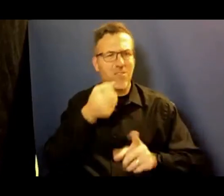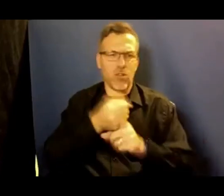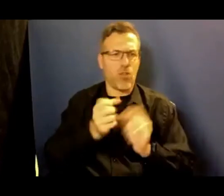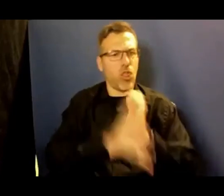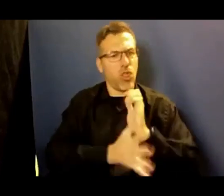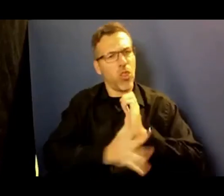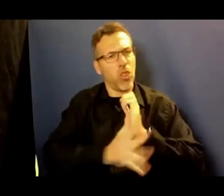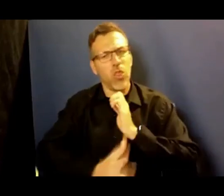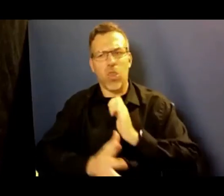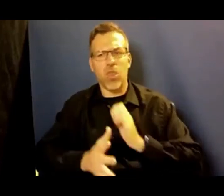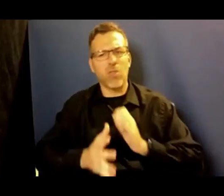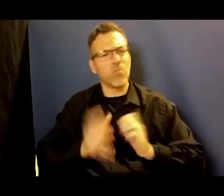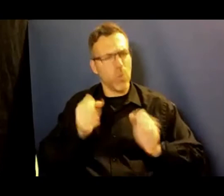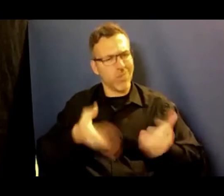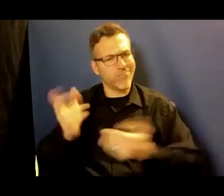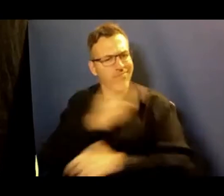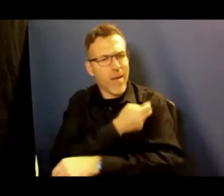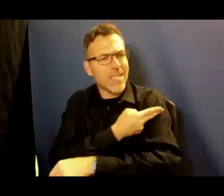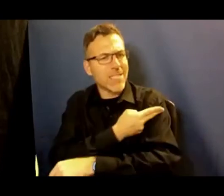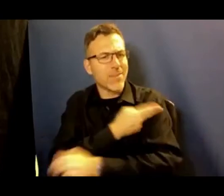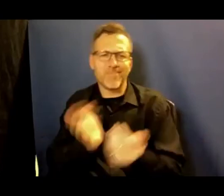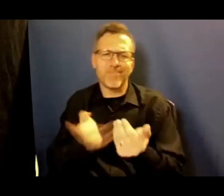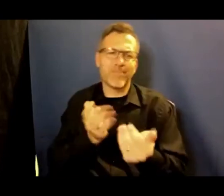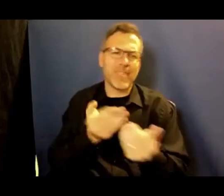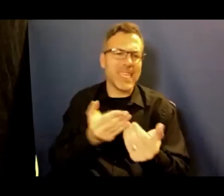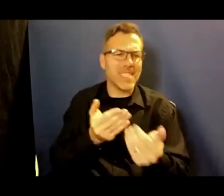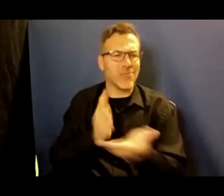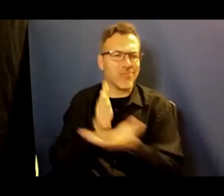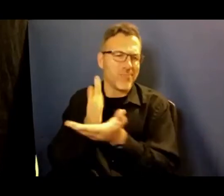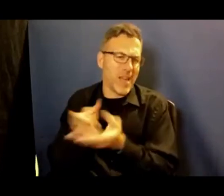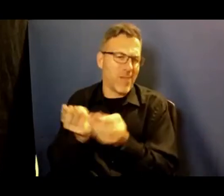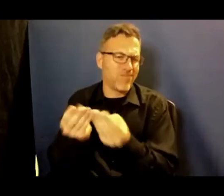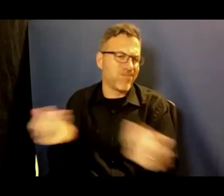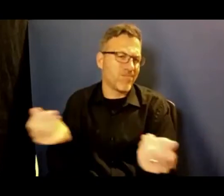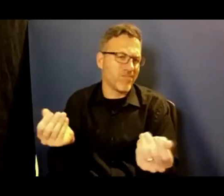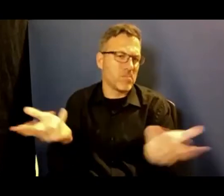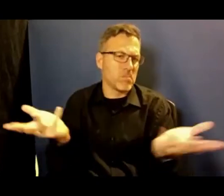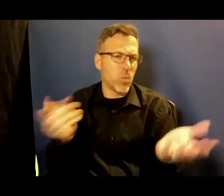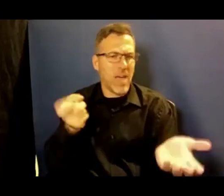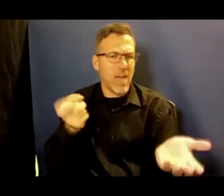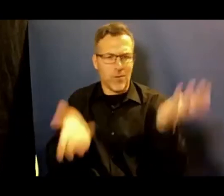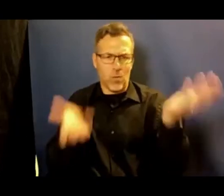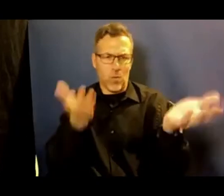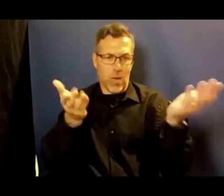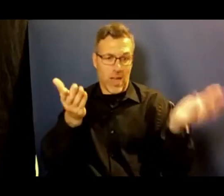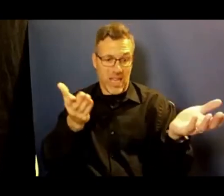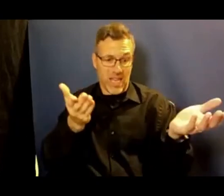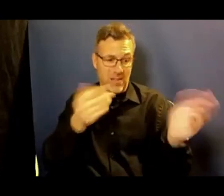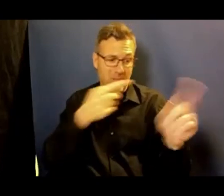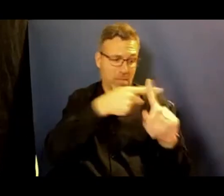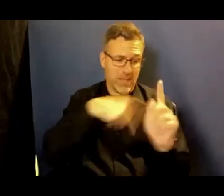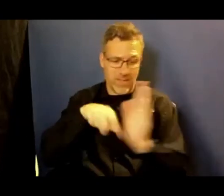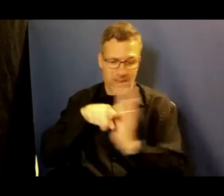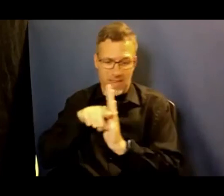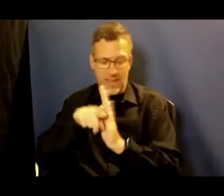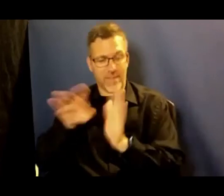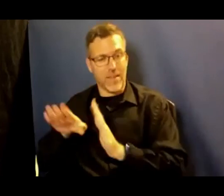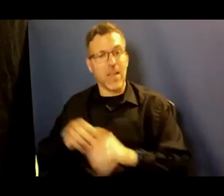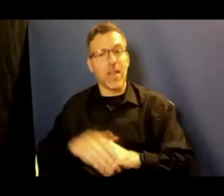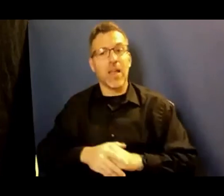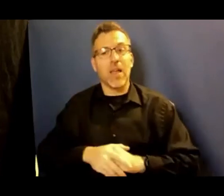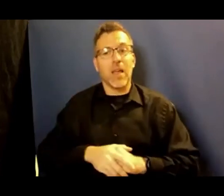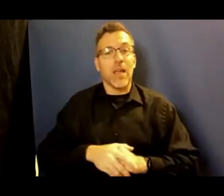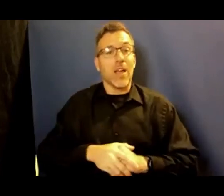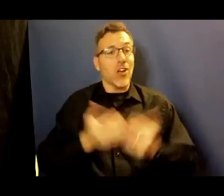them. And so we really had to weigh the risk benefit. We don't know the risk and benefit in kids